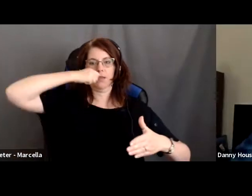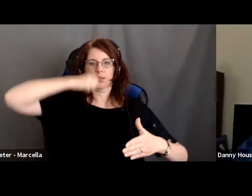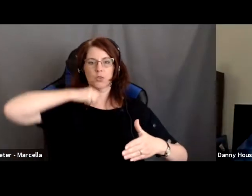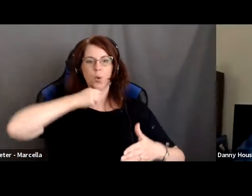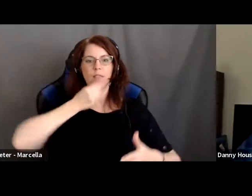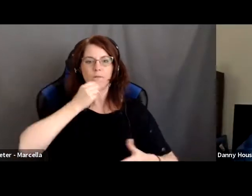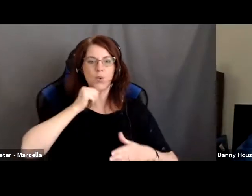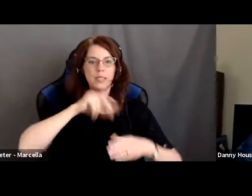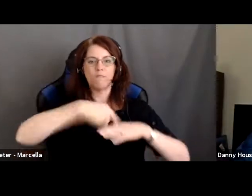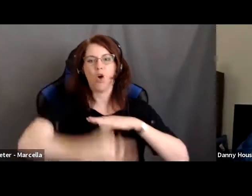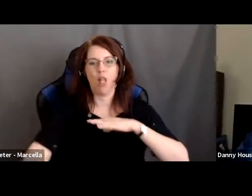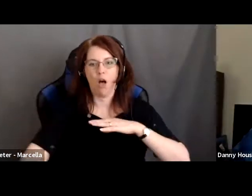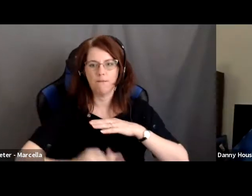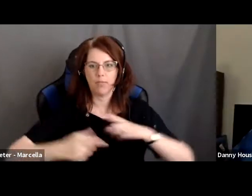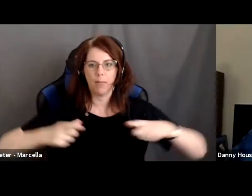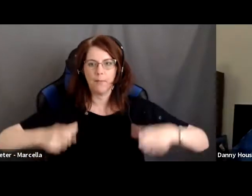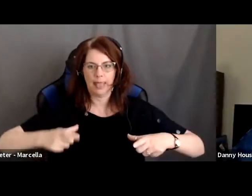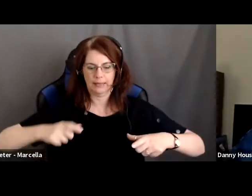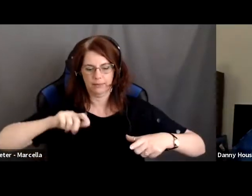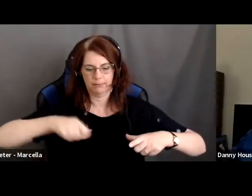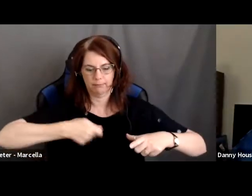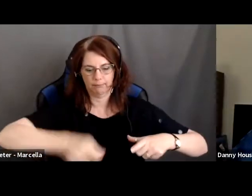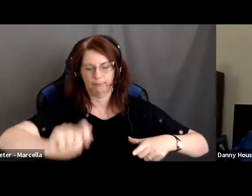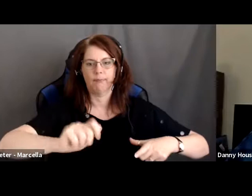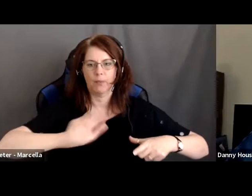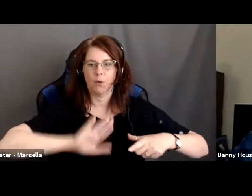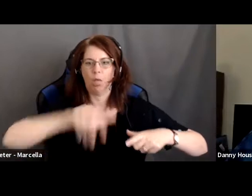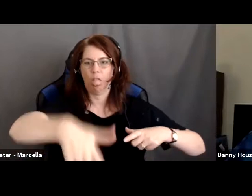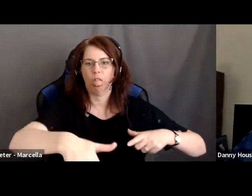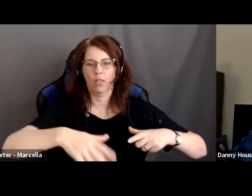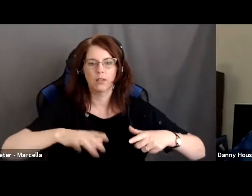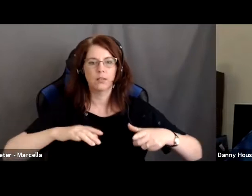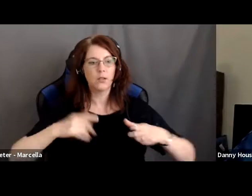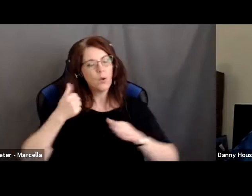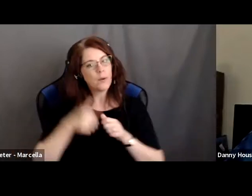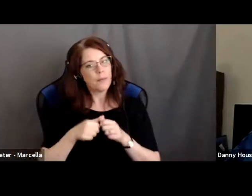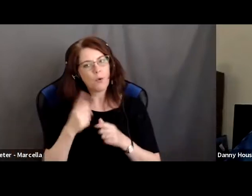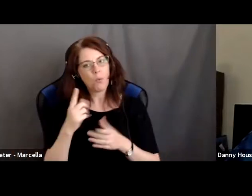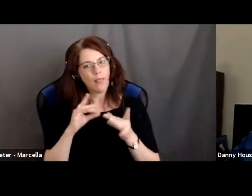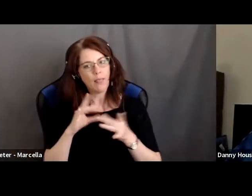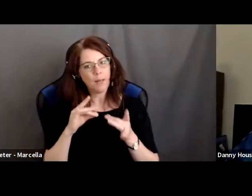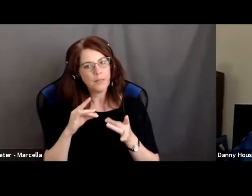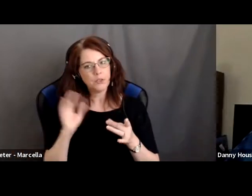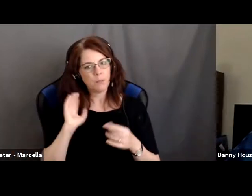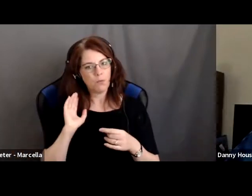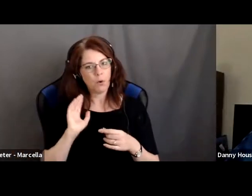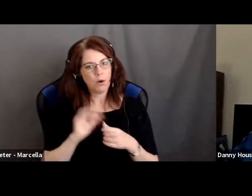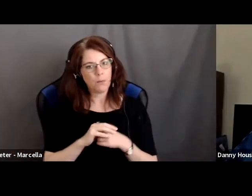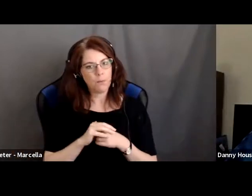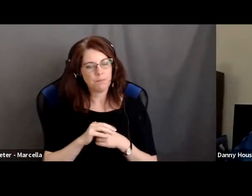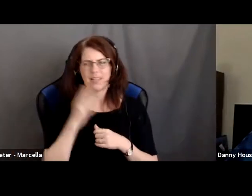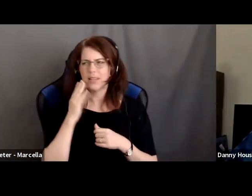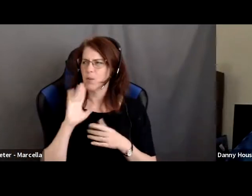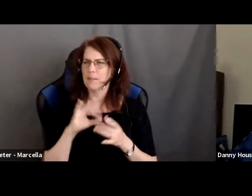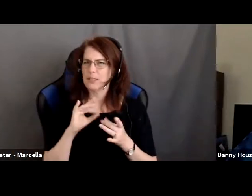edge of the plate. Remember one of those considerations I talked about, I don't know if I